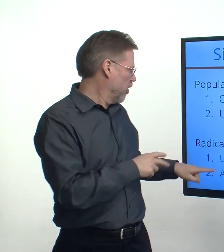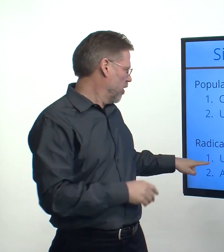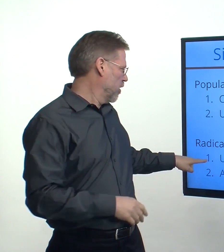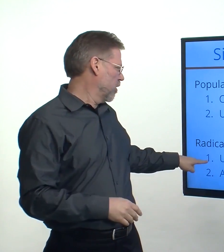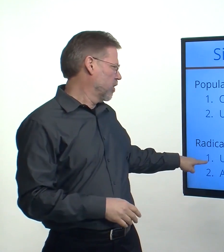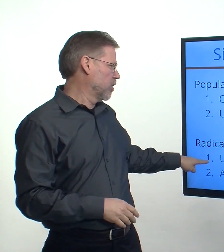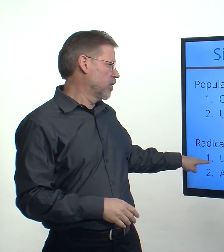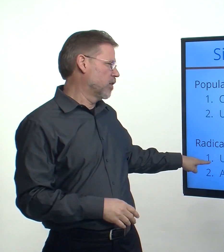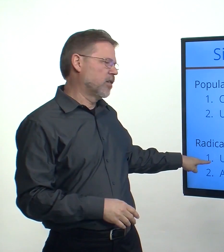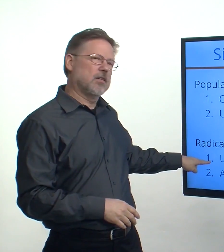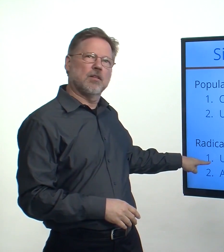Now look at this point.